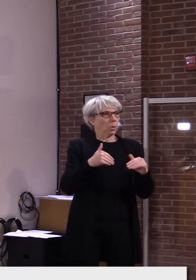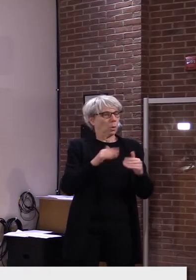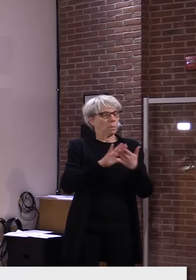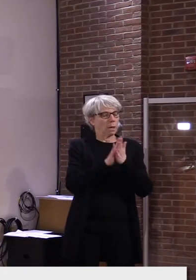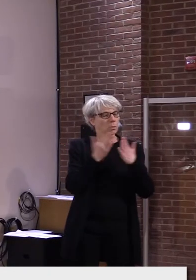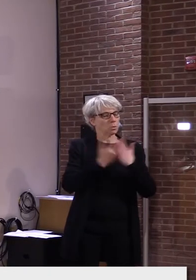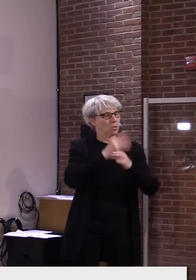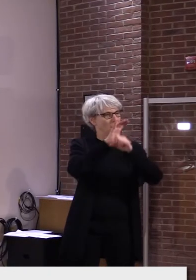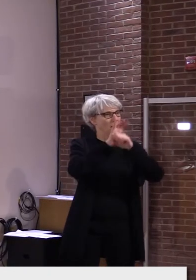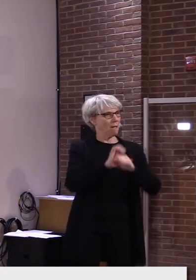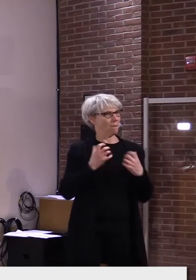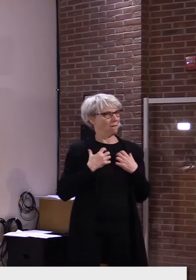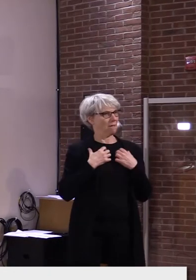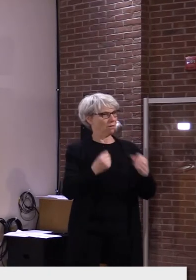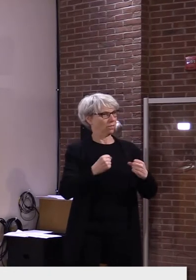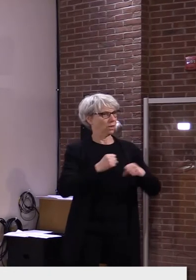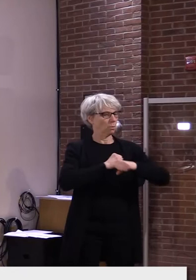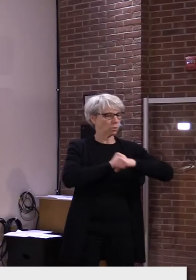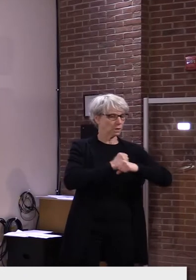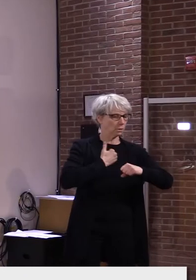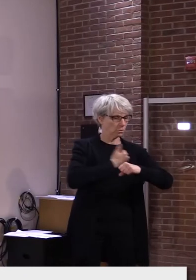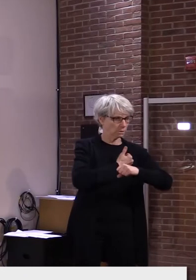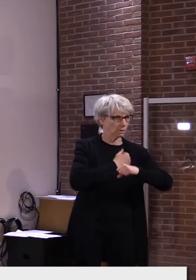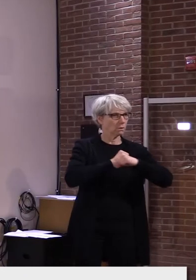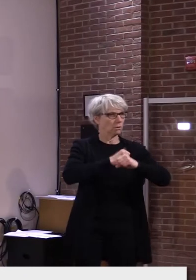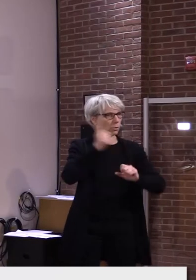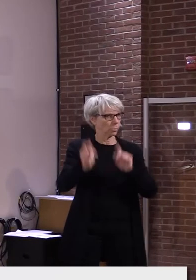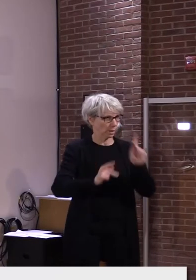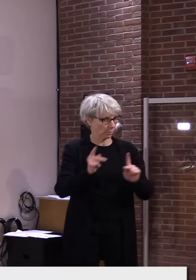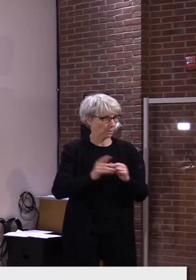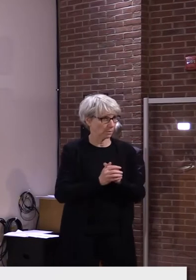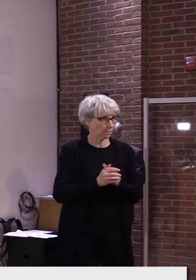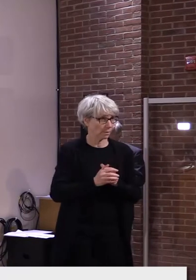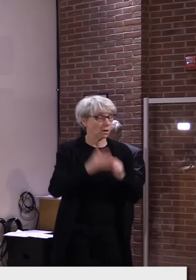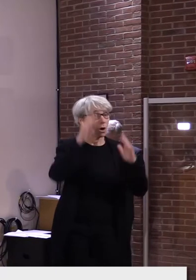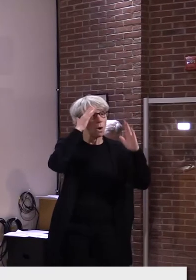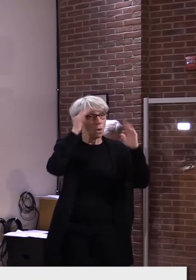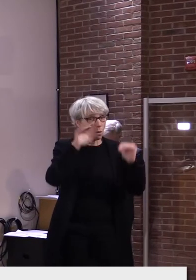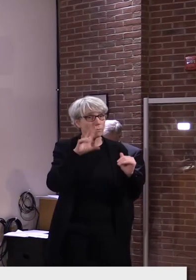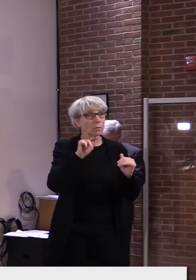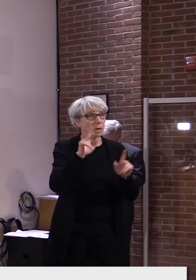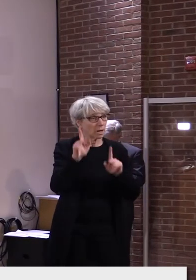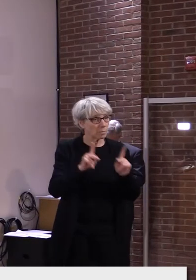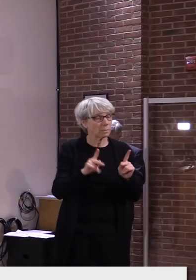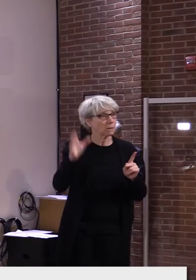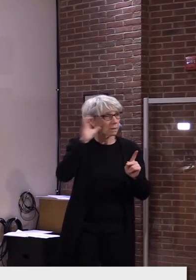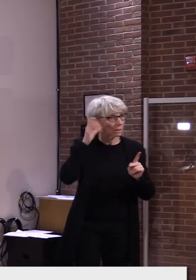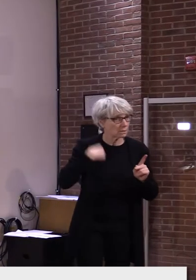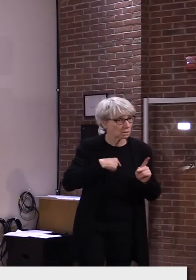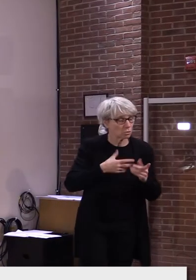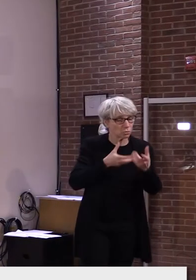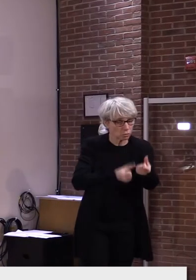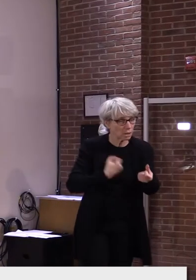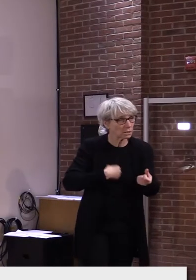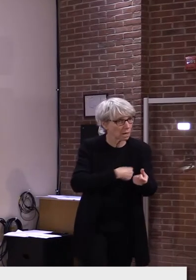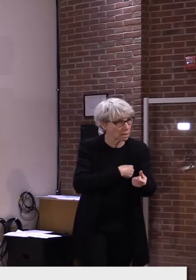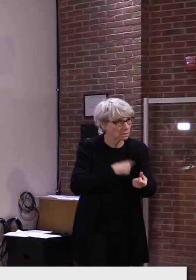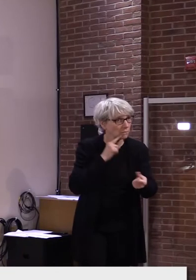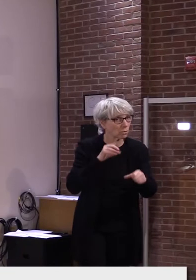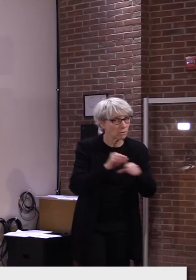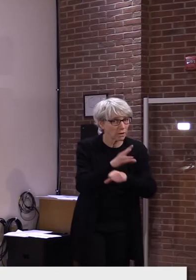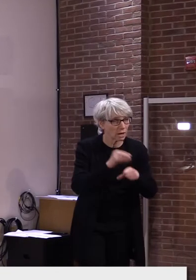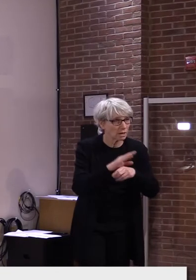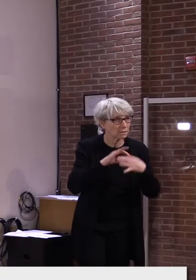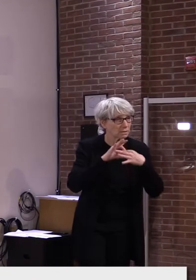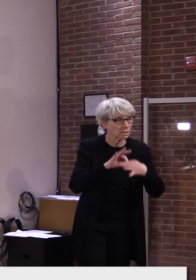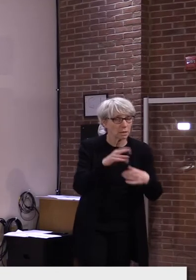and make us healthier on the whole. And I hope Vermonters will continue to trust us and turn to us for advice on all